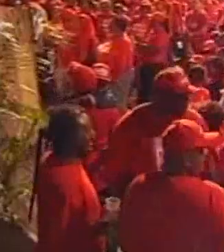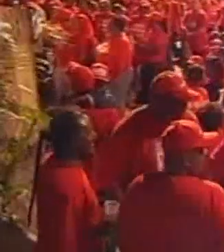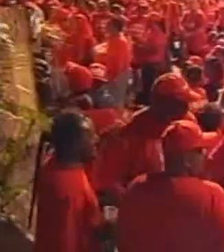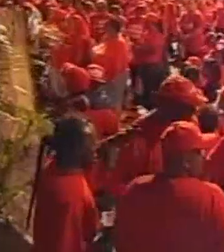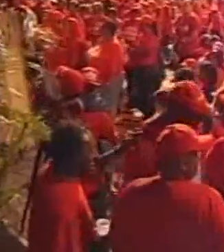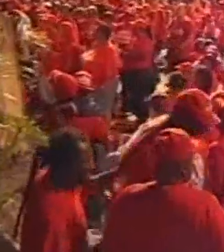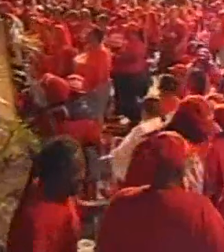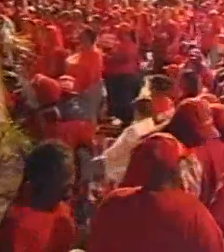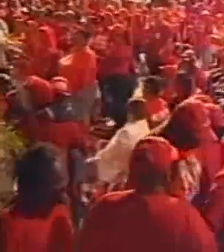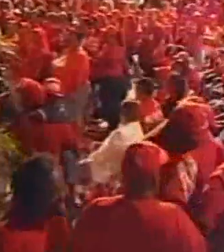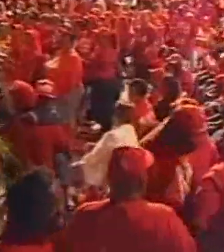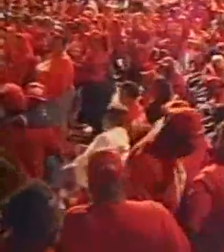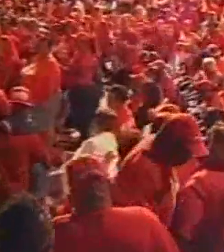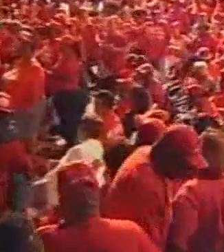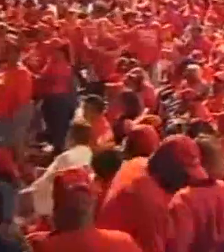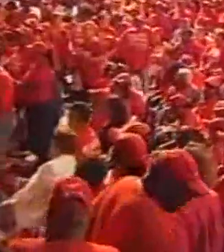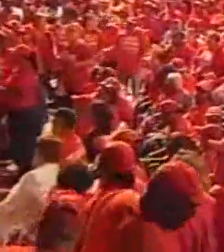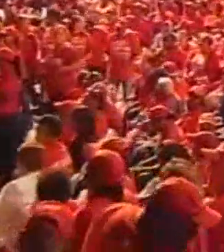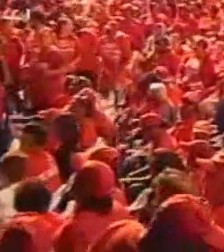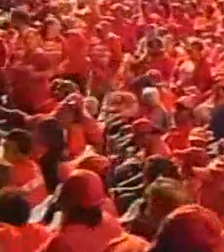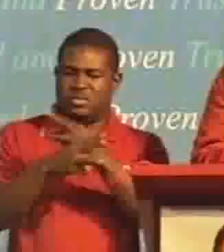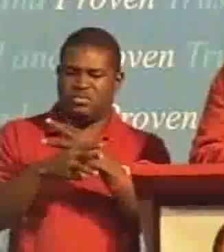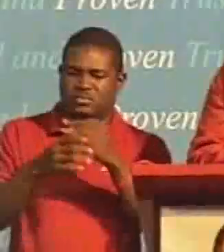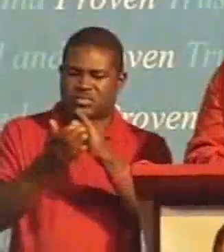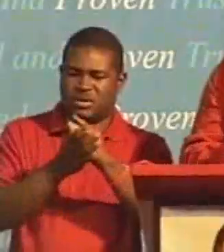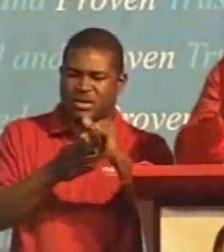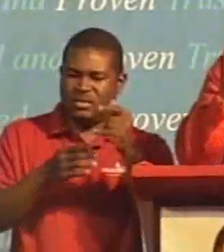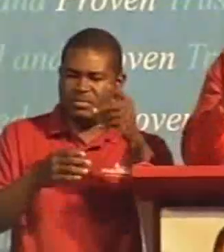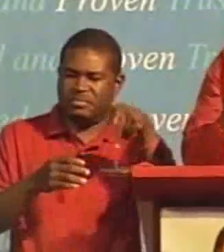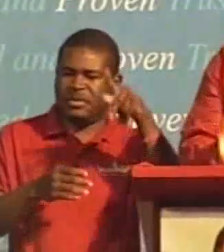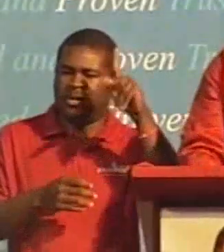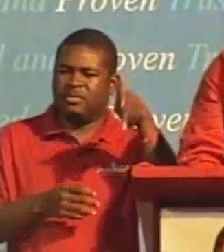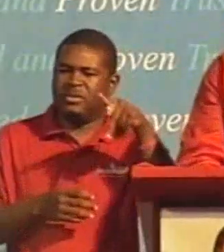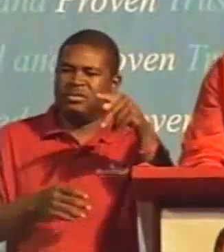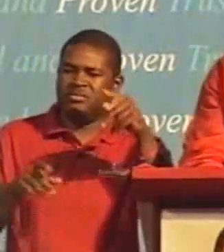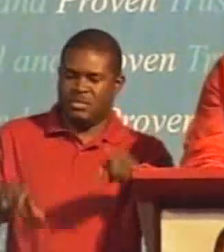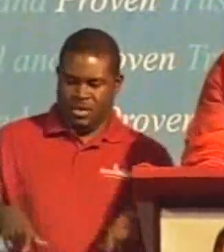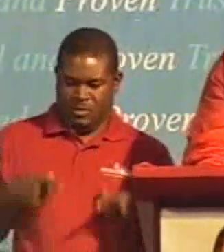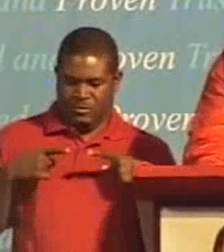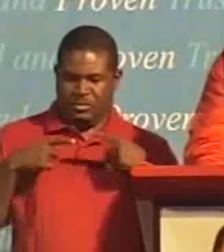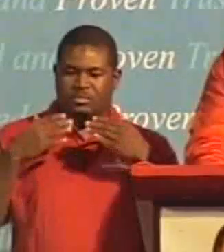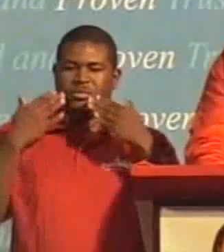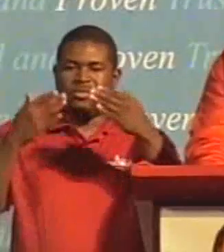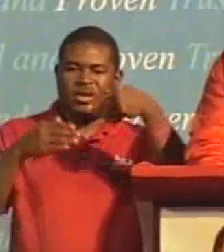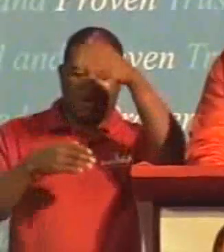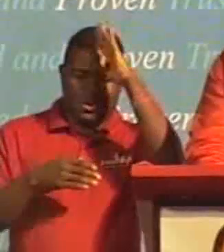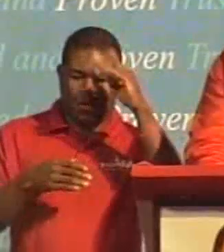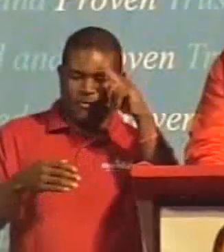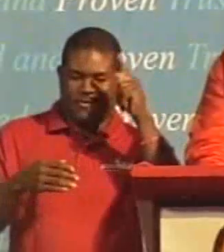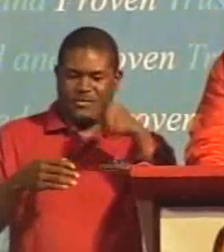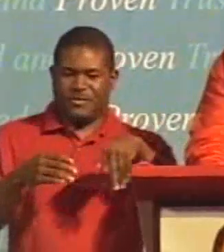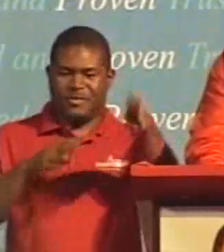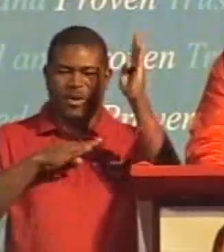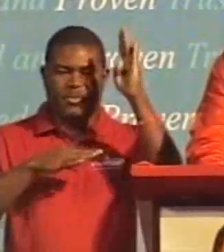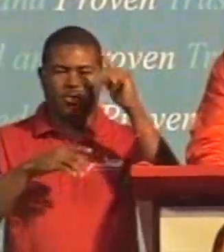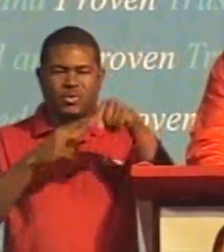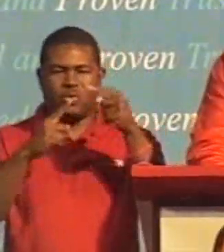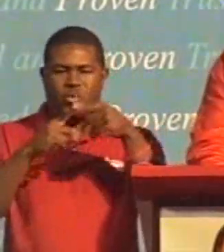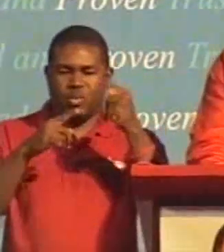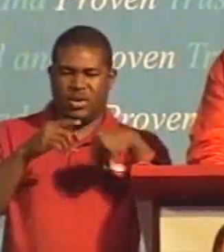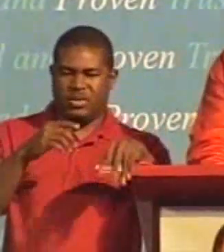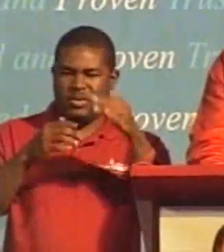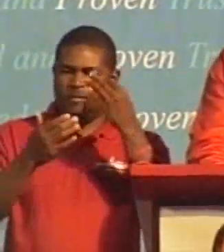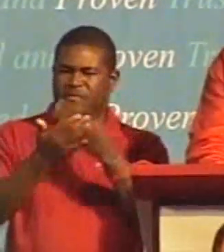It's a dream world in which the PLP lives, you know. Thank God for the Bahamas that we were in office when the Great Recession